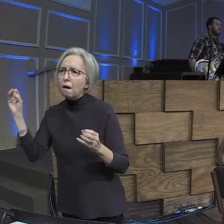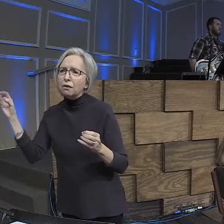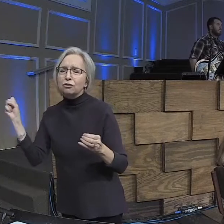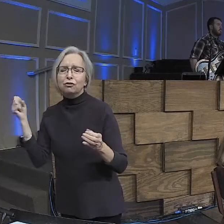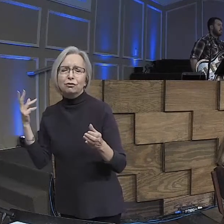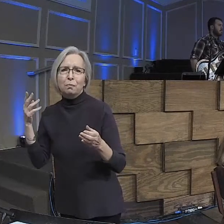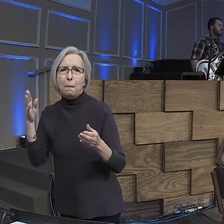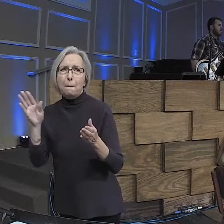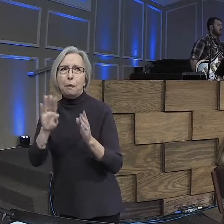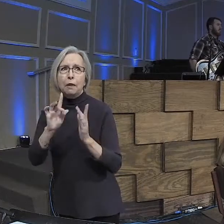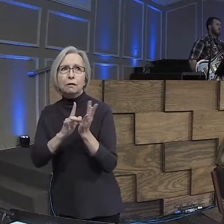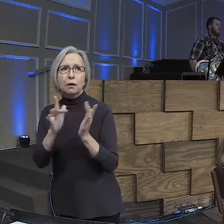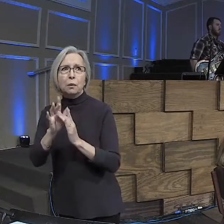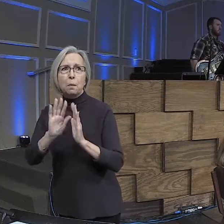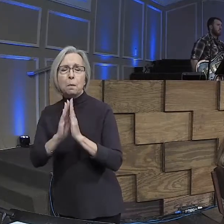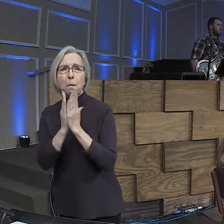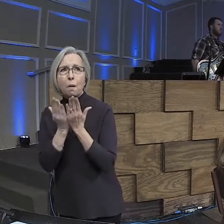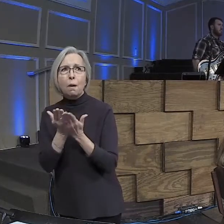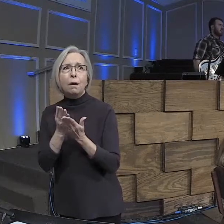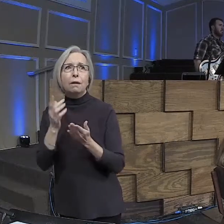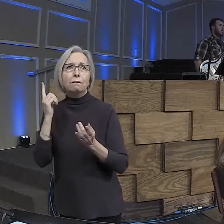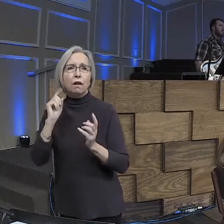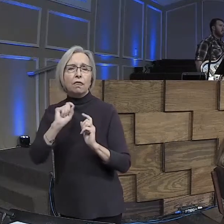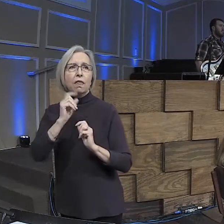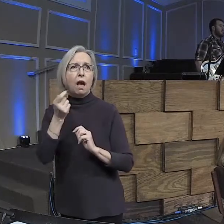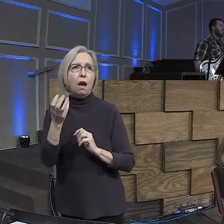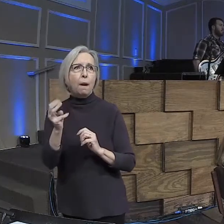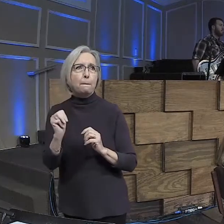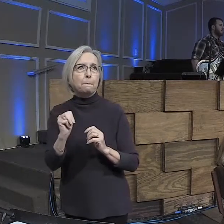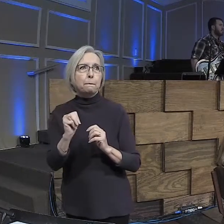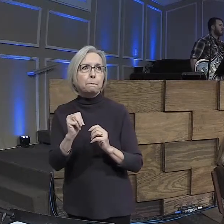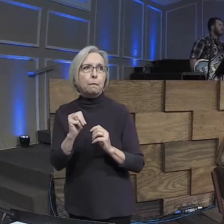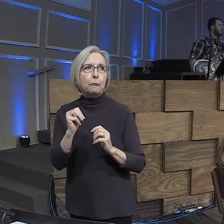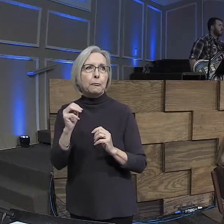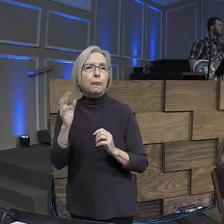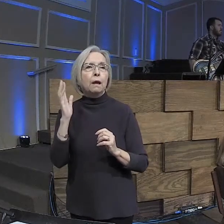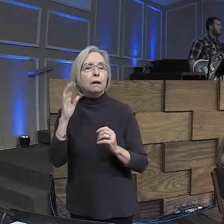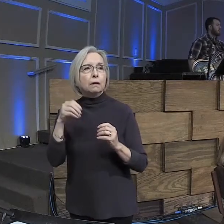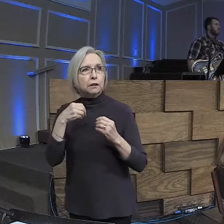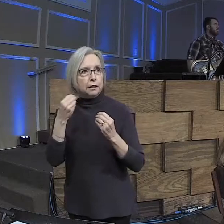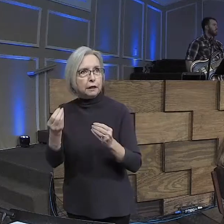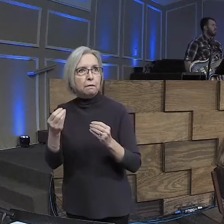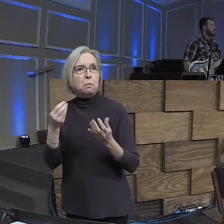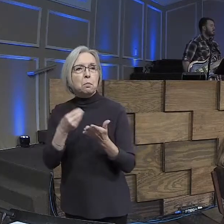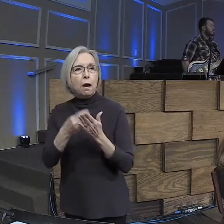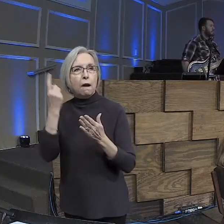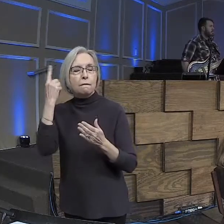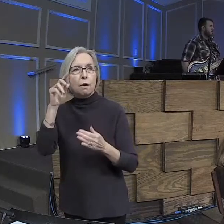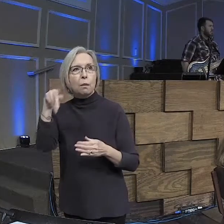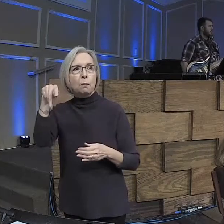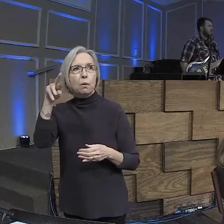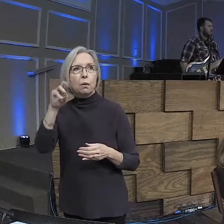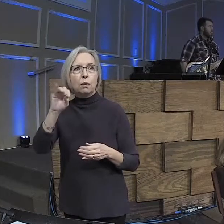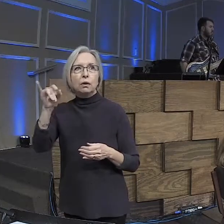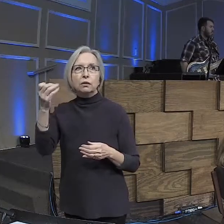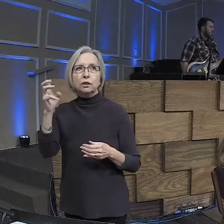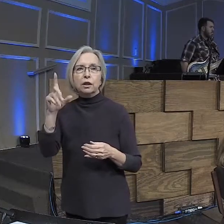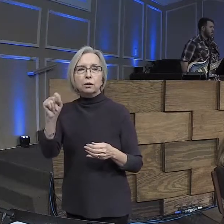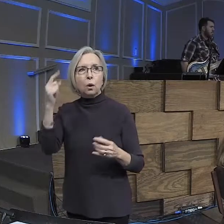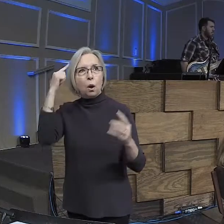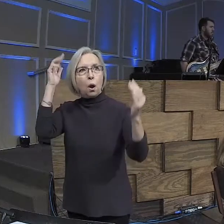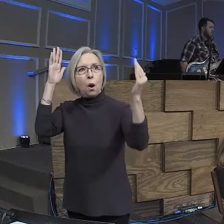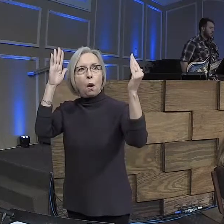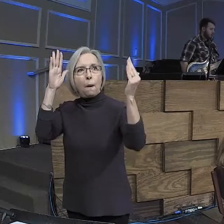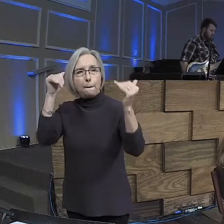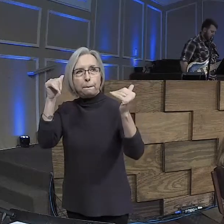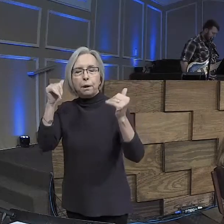in their hand. We were able to meet some specific needs that Project Hope had. We've been working with them for years, as you know,